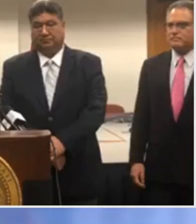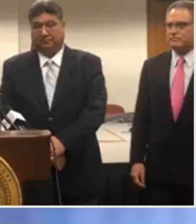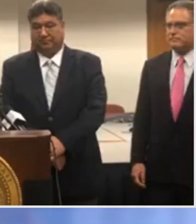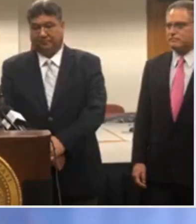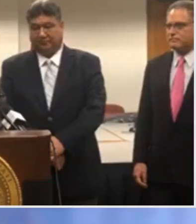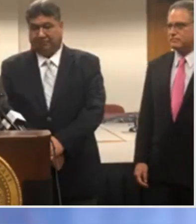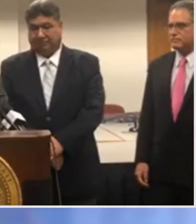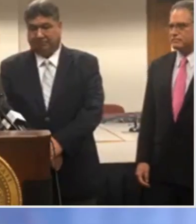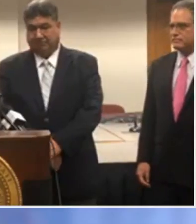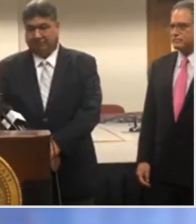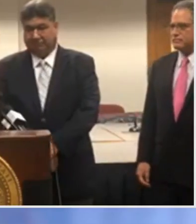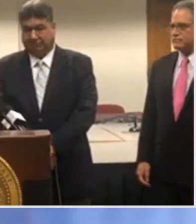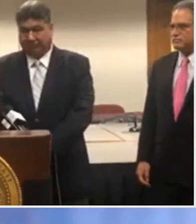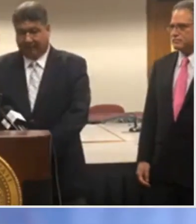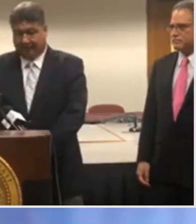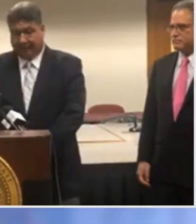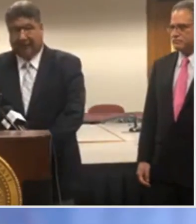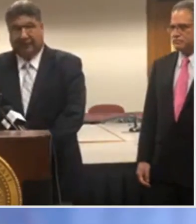staff.